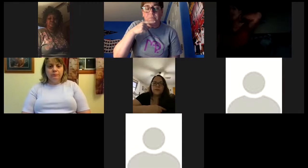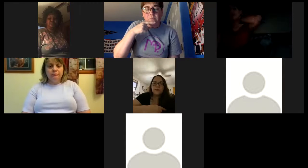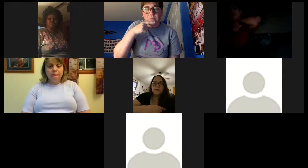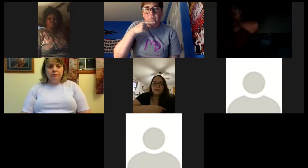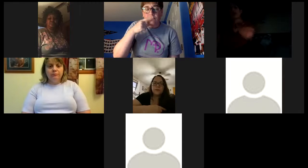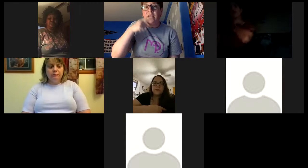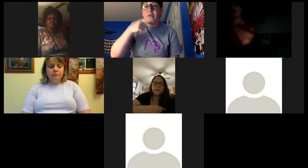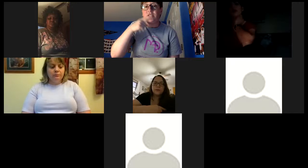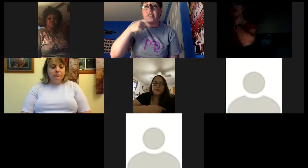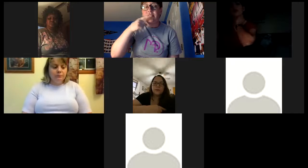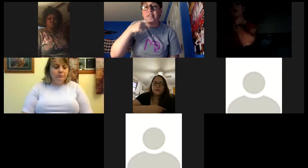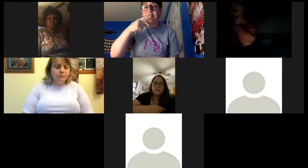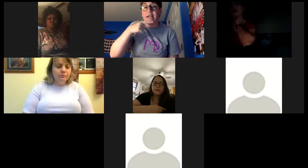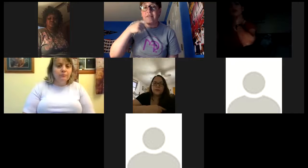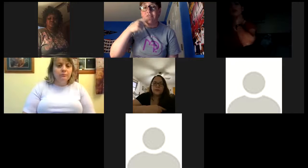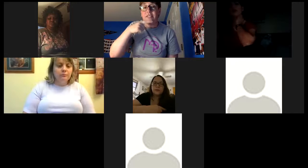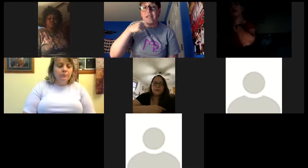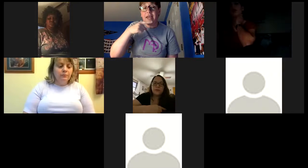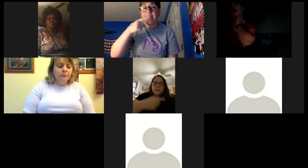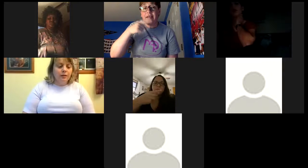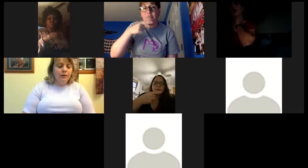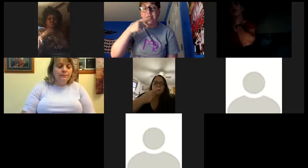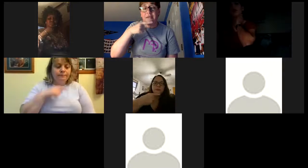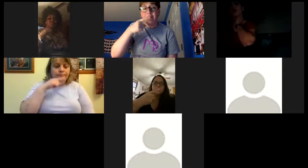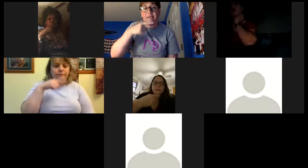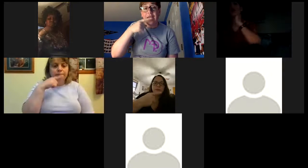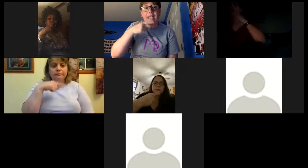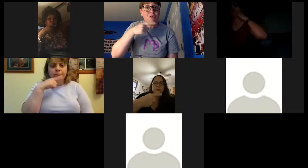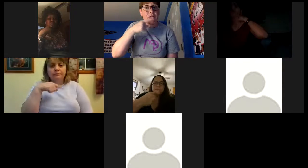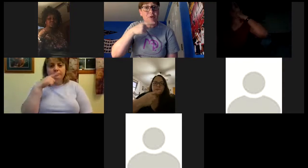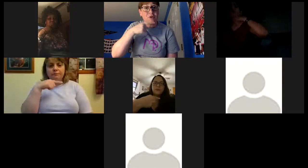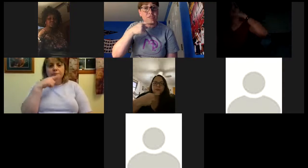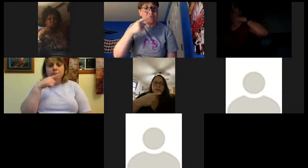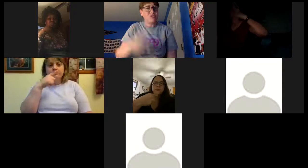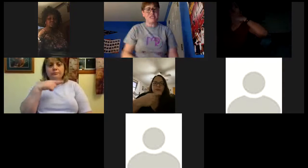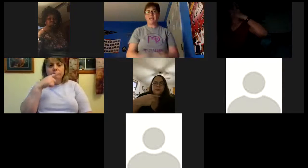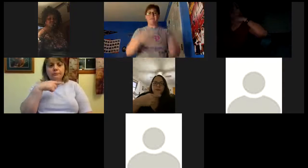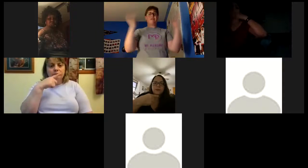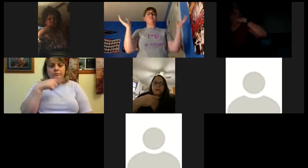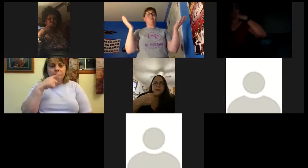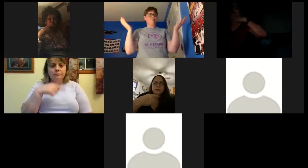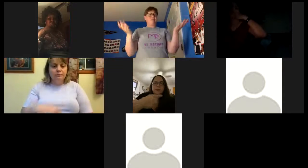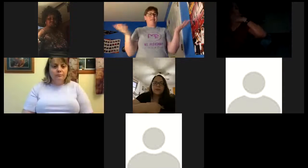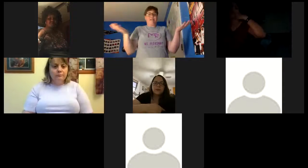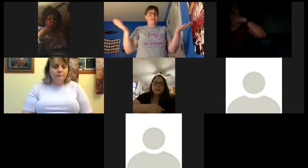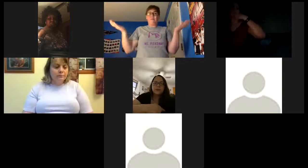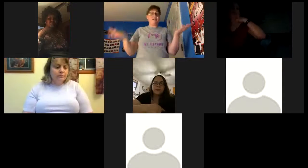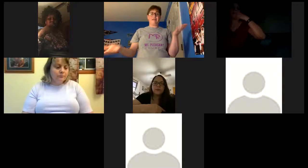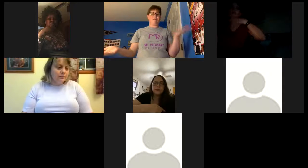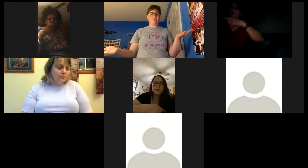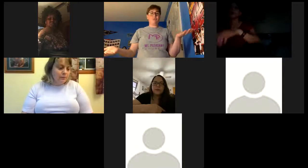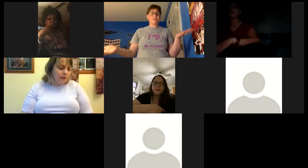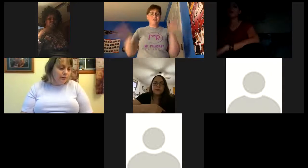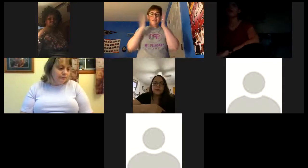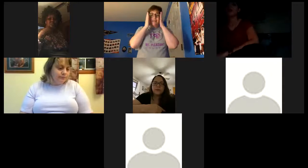So anyway, so this is a sign for say, speak, and hearing person, which is kind of like that came out of